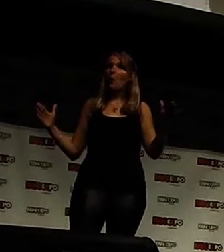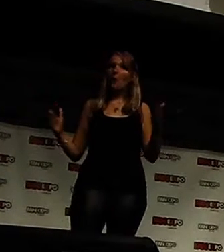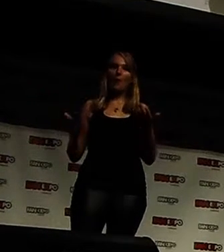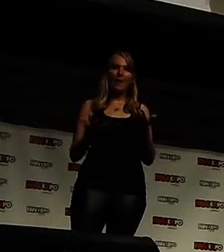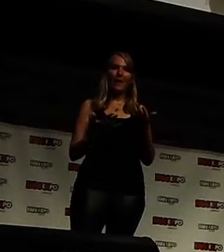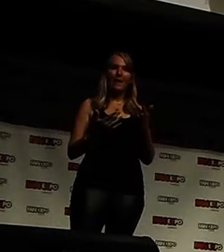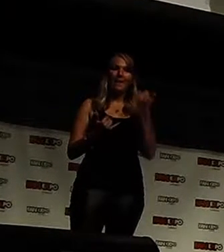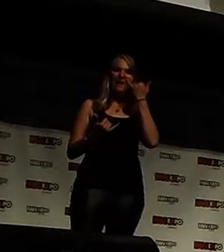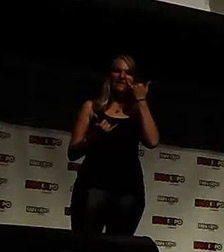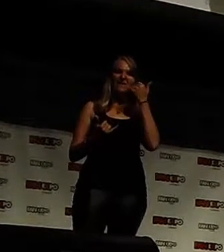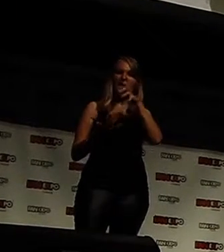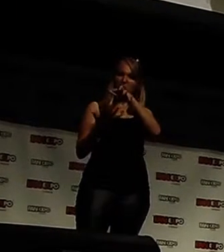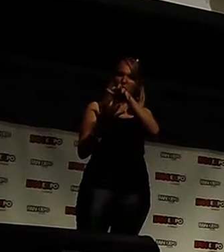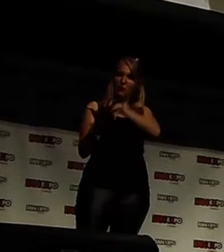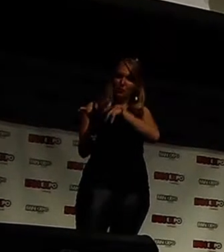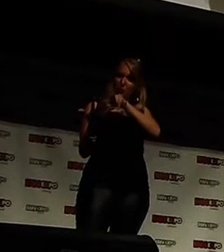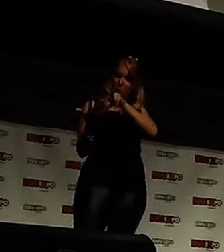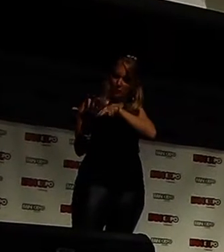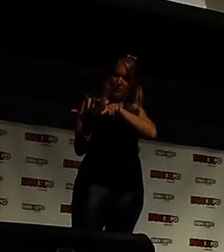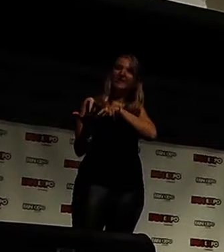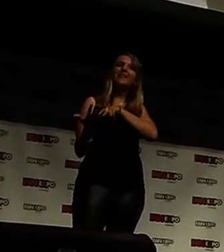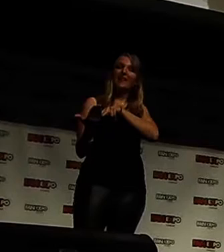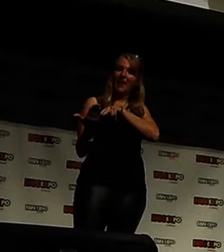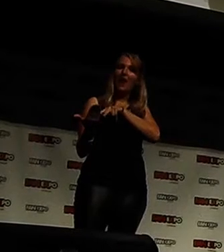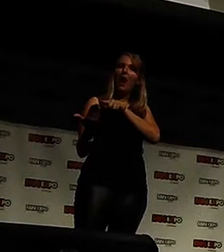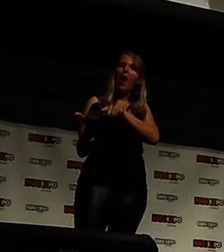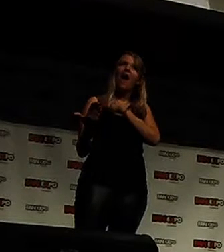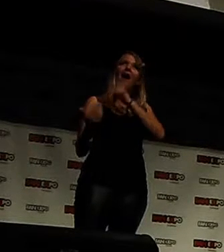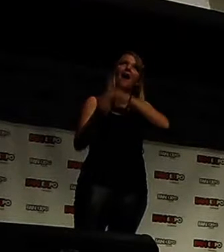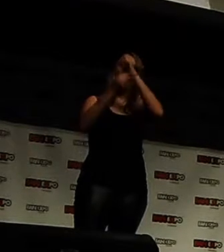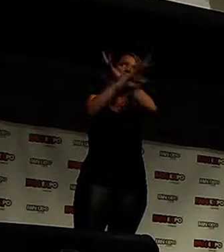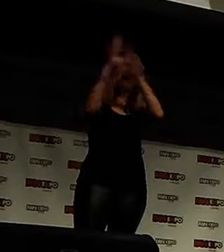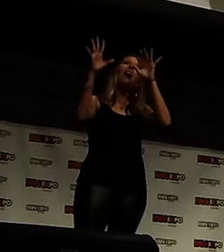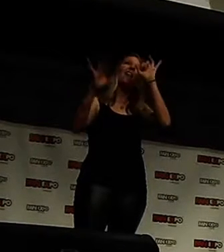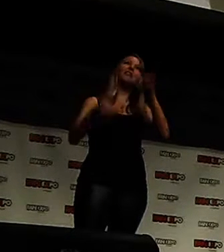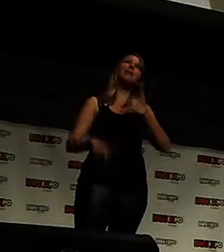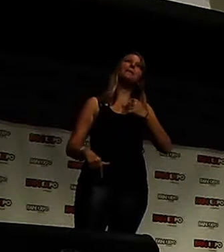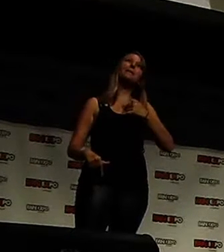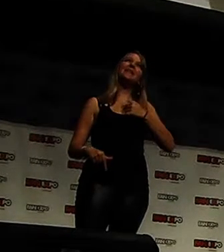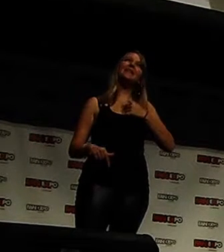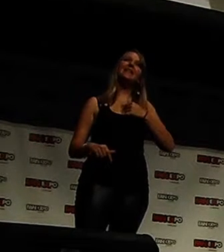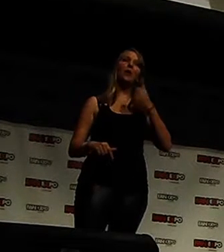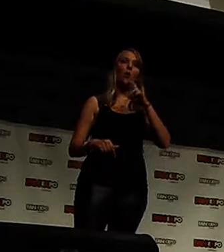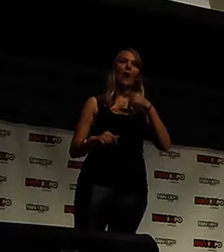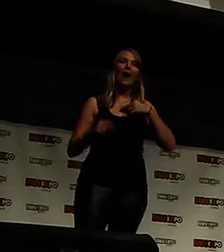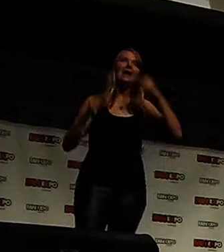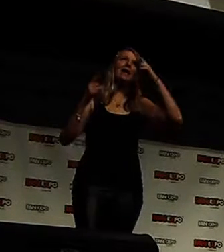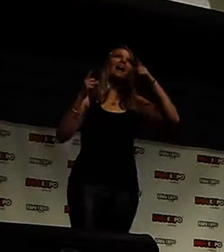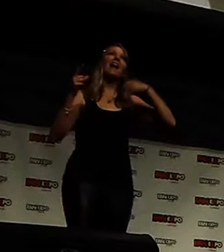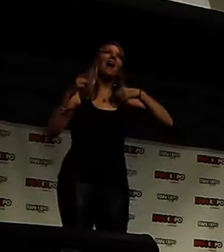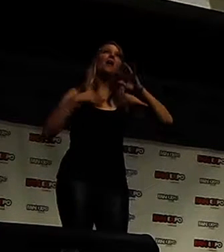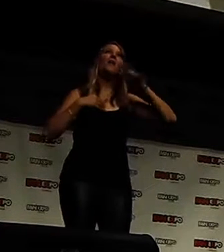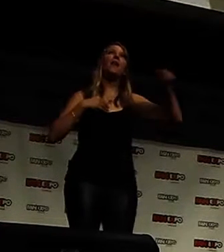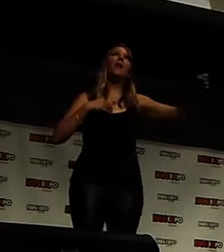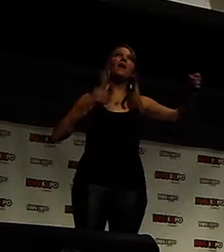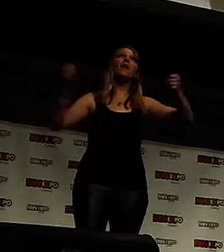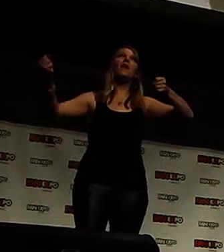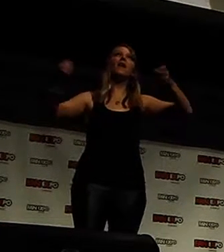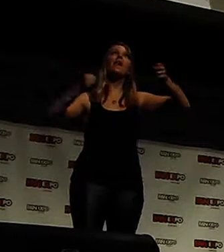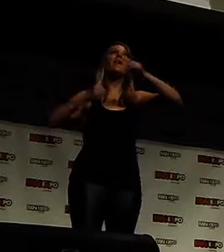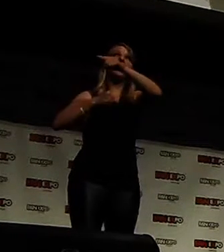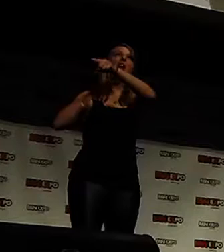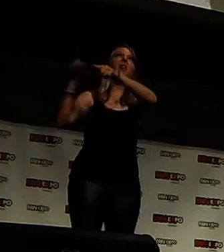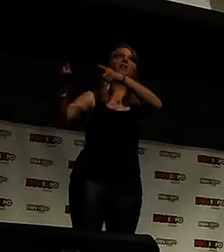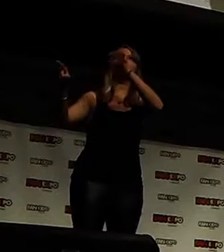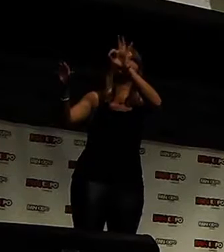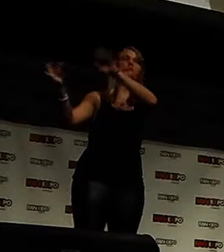read a script, I think, because suddenly you either see yourself playing it and it's like a voice, or I start to cast it in my head. I'm like, that